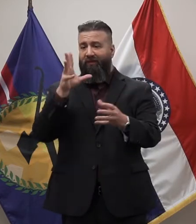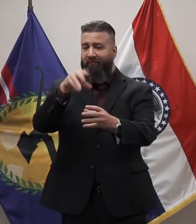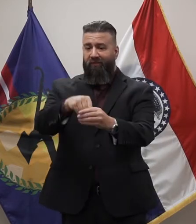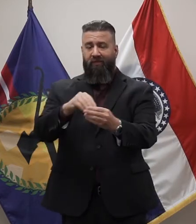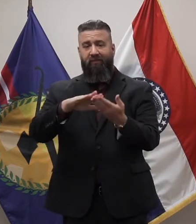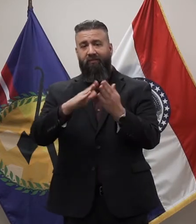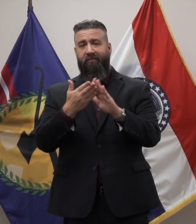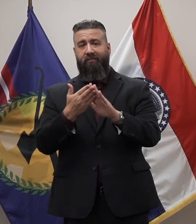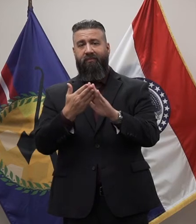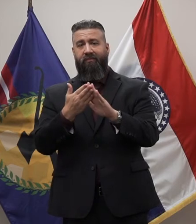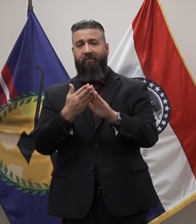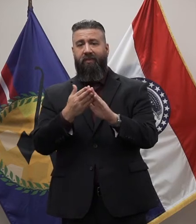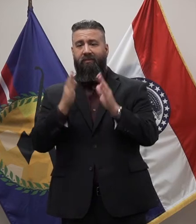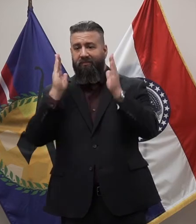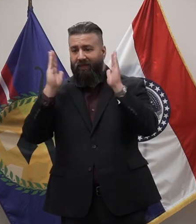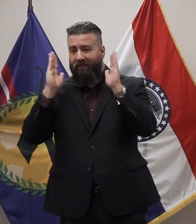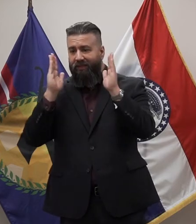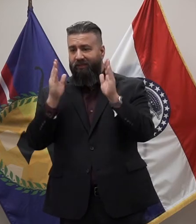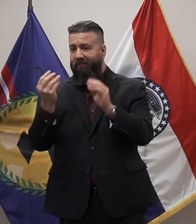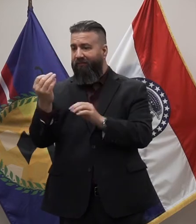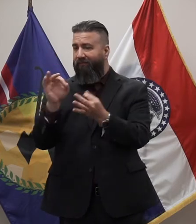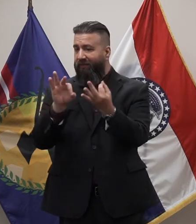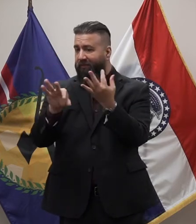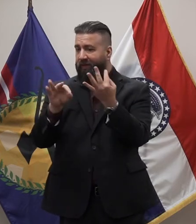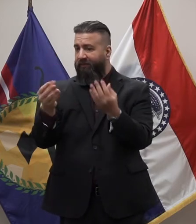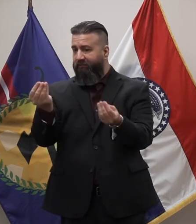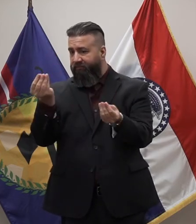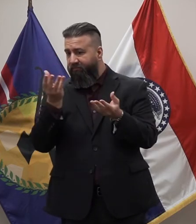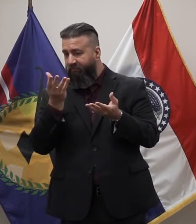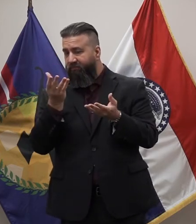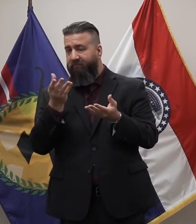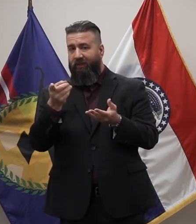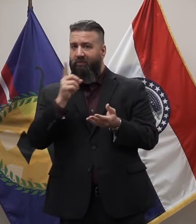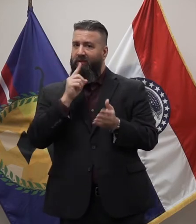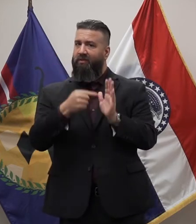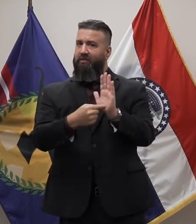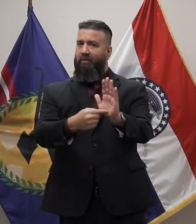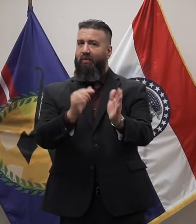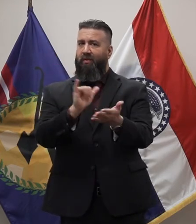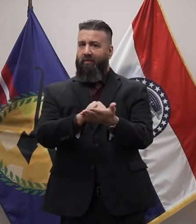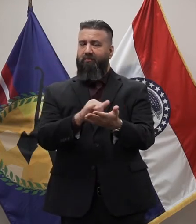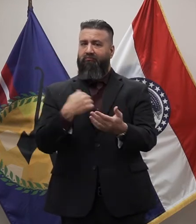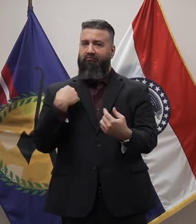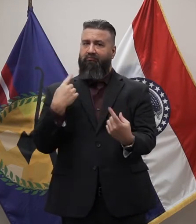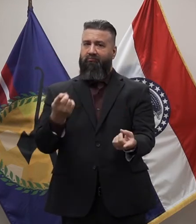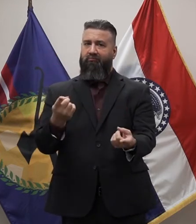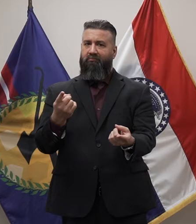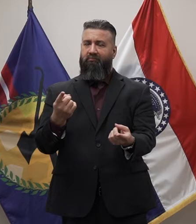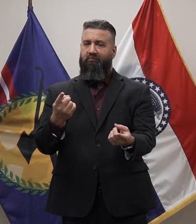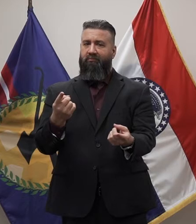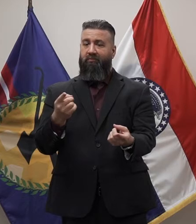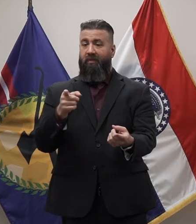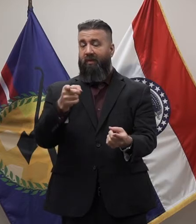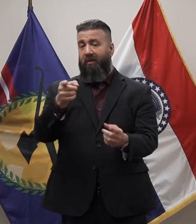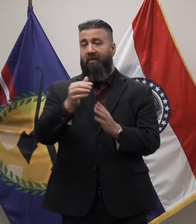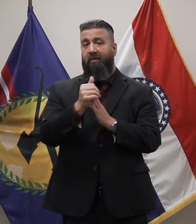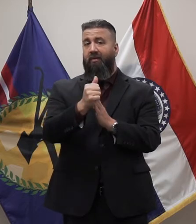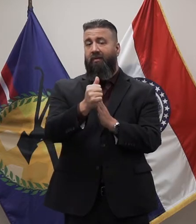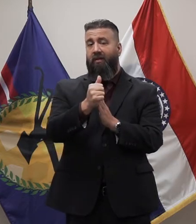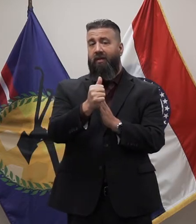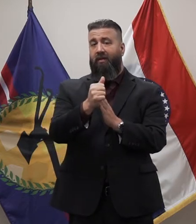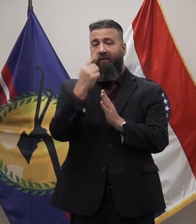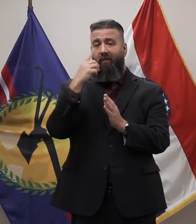community and listening to the community. He has demonstrated that since he's been acting chief. He's been a leader of